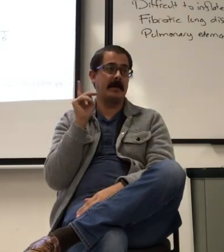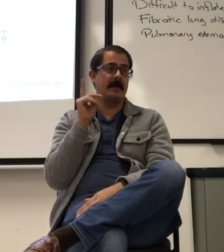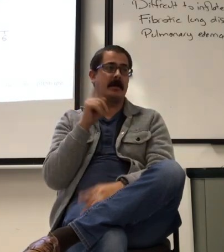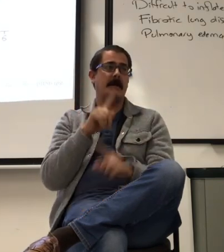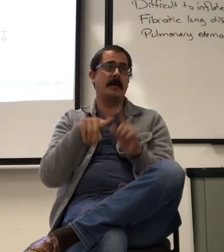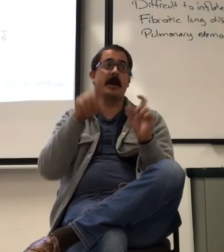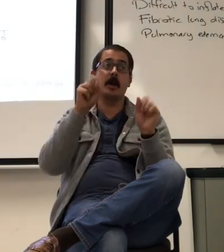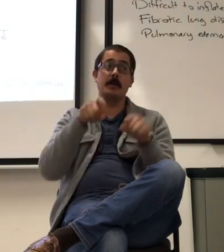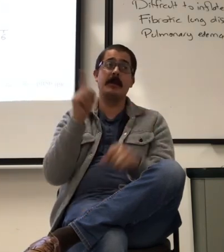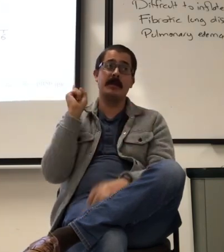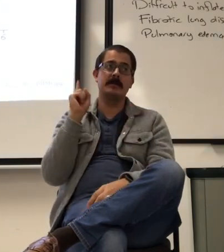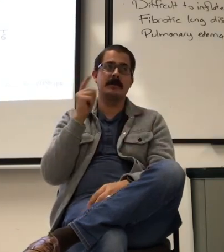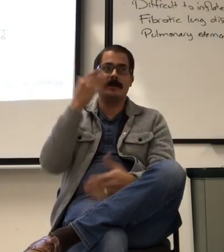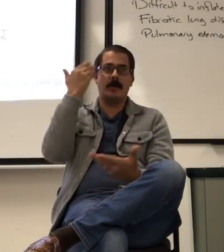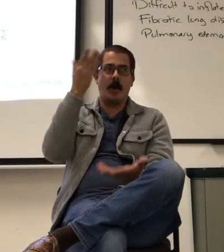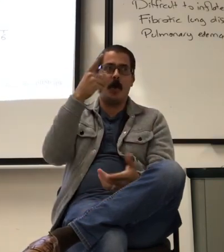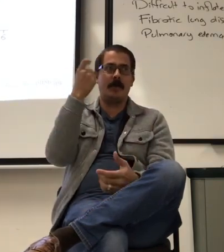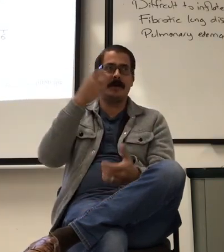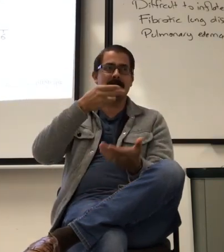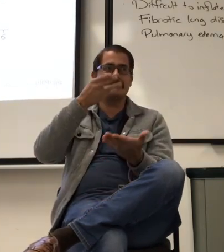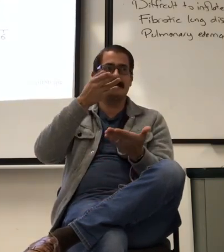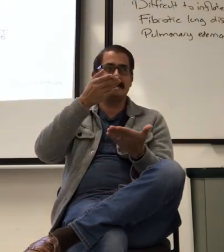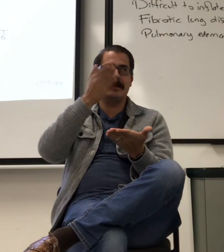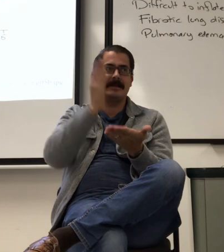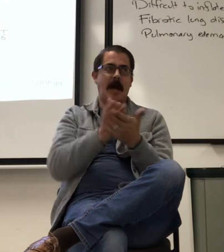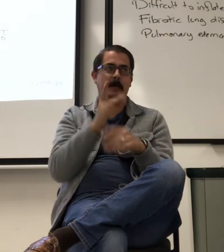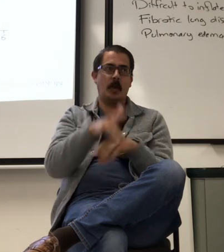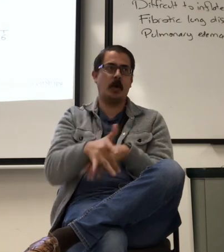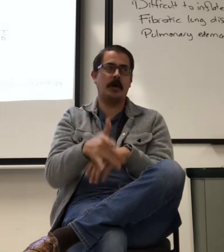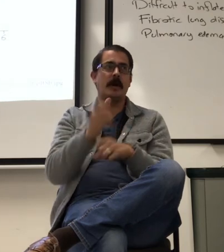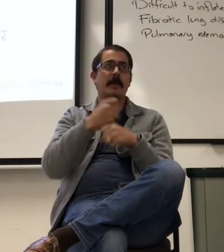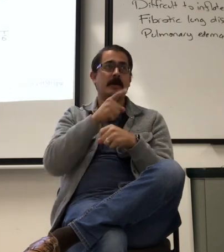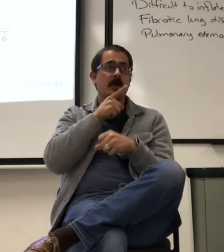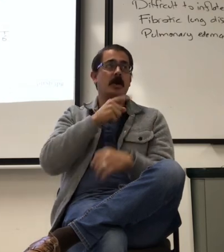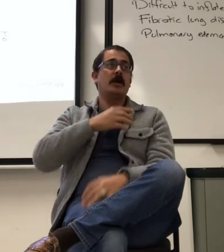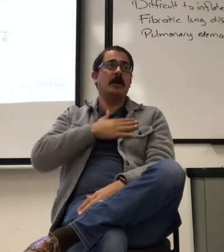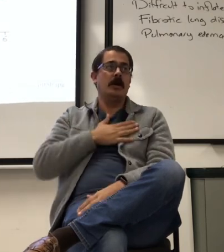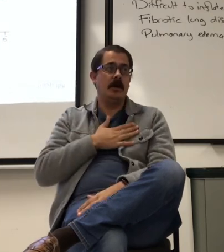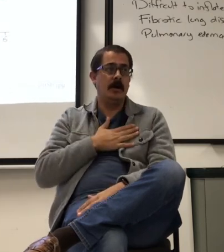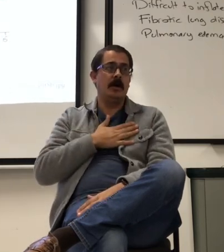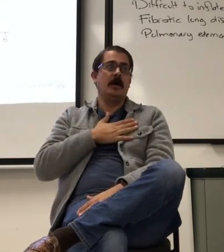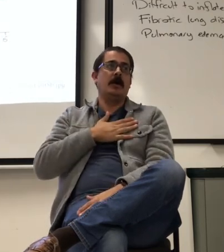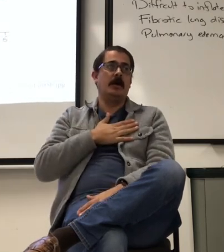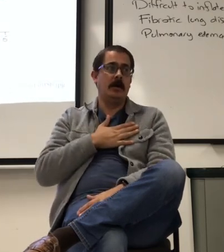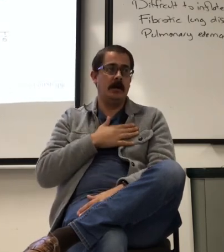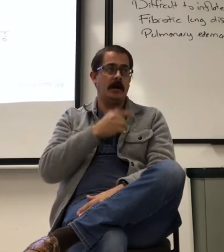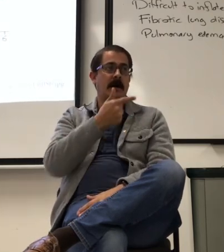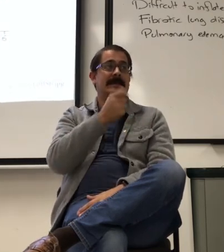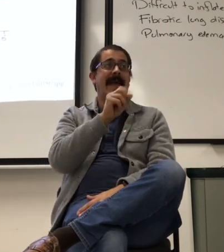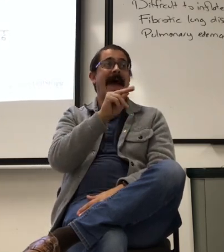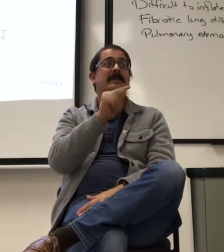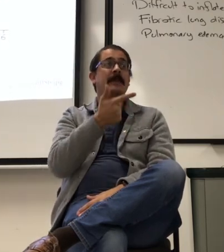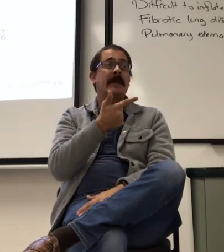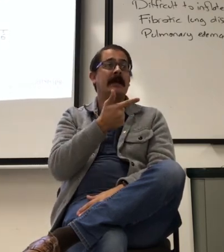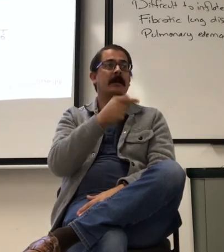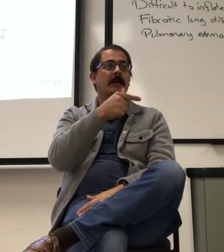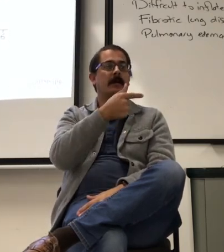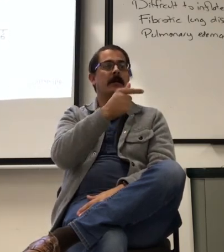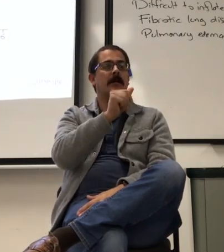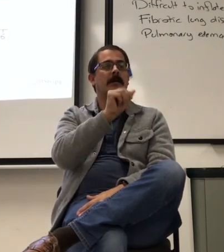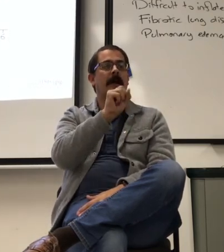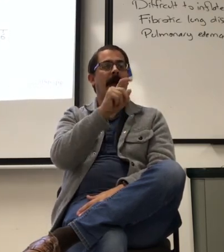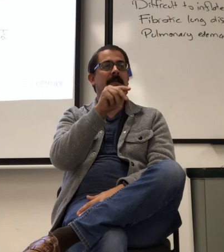be that. But you don't know because they stop short. So be sure they're gasping for 5 seconds. Count.